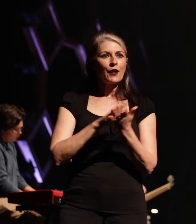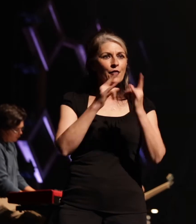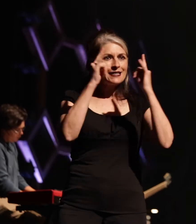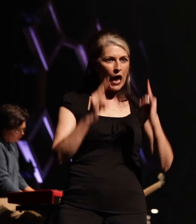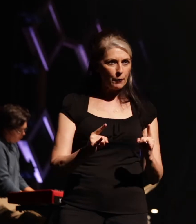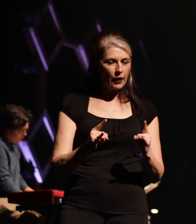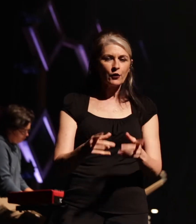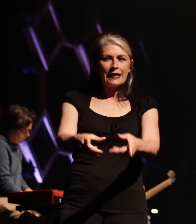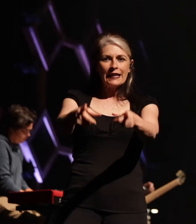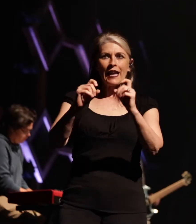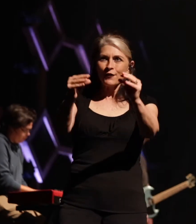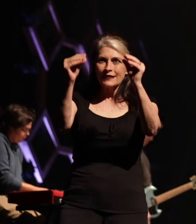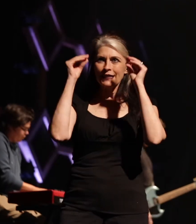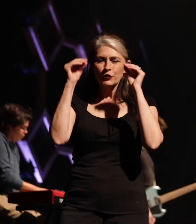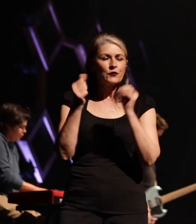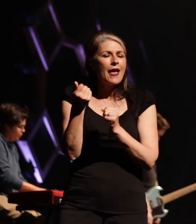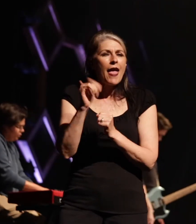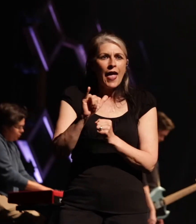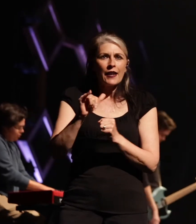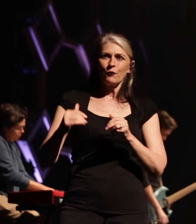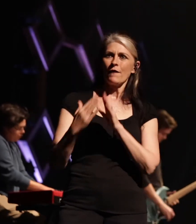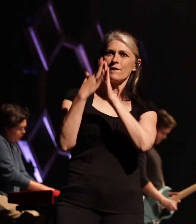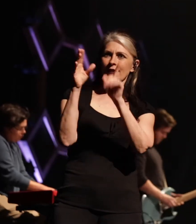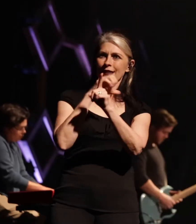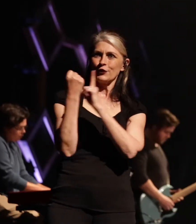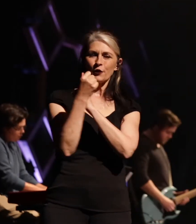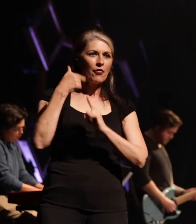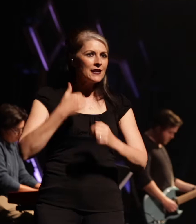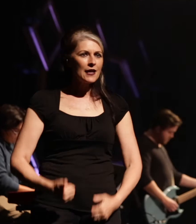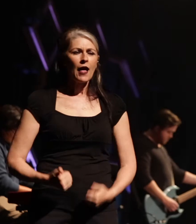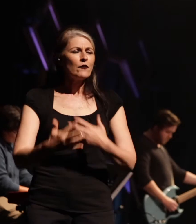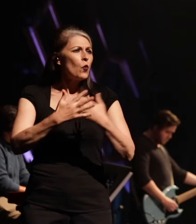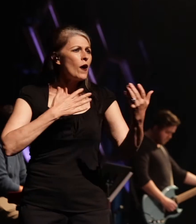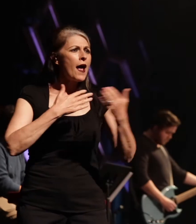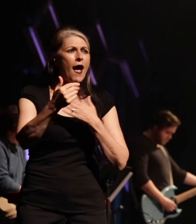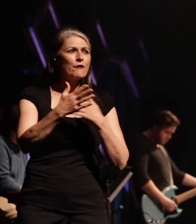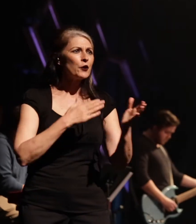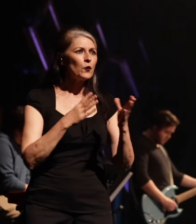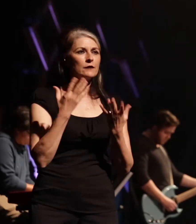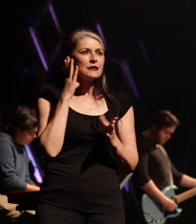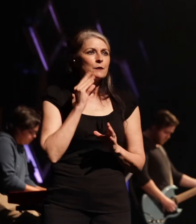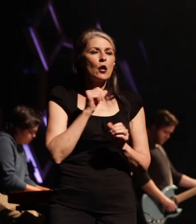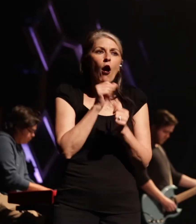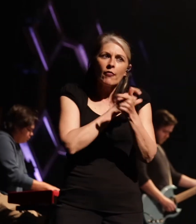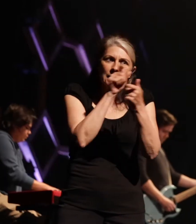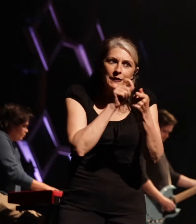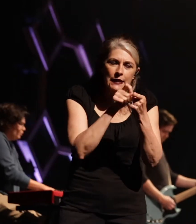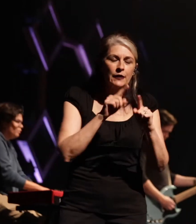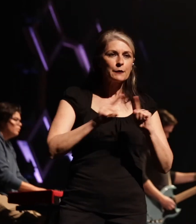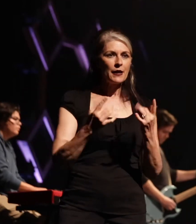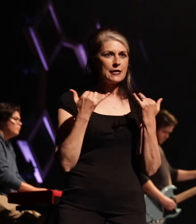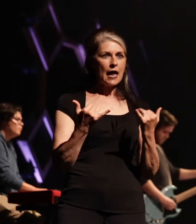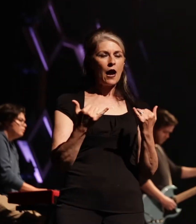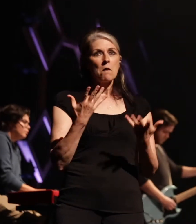has given us the instructions that we need for any circumstance in this life. Anything that we come into contact with. Maybe not the specifics, but maybe